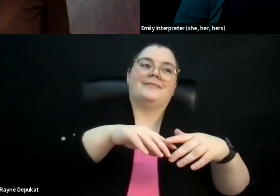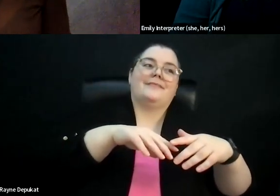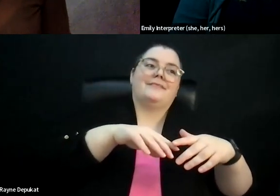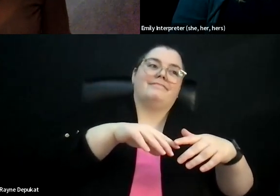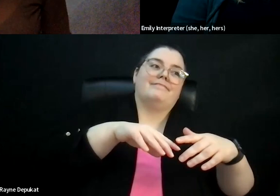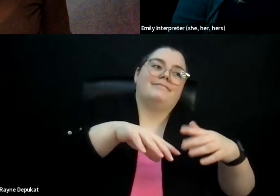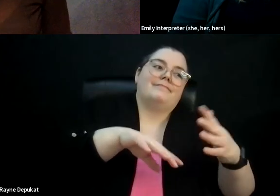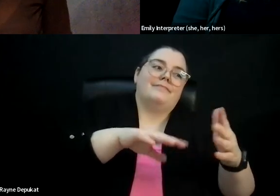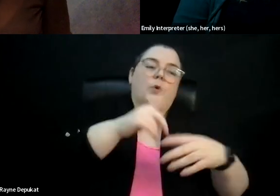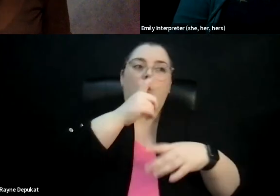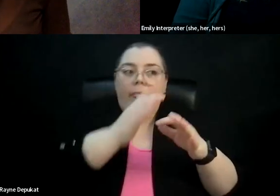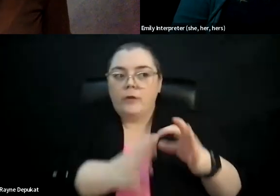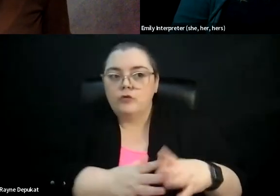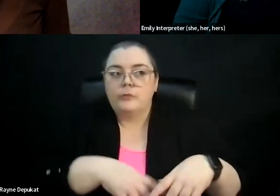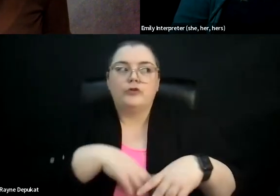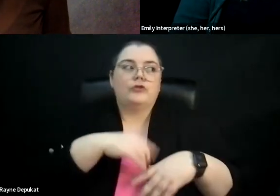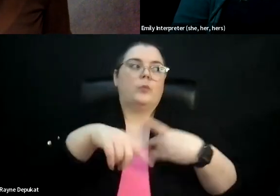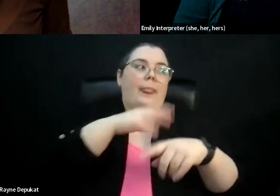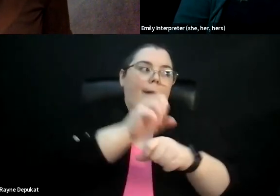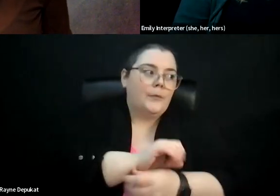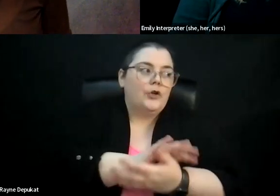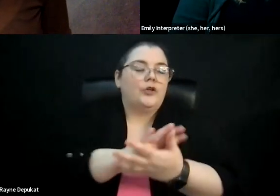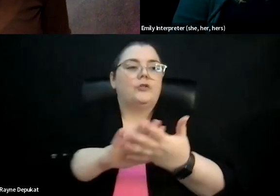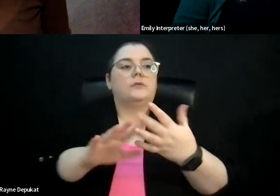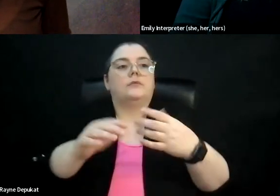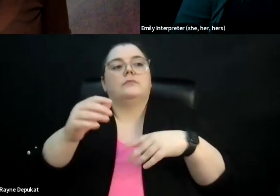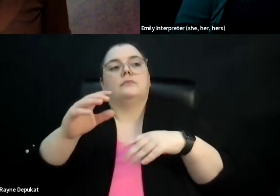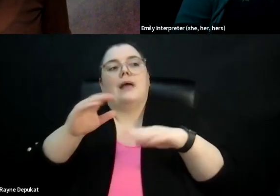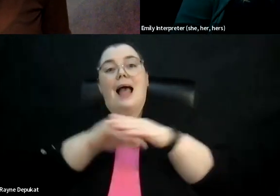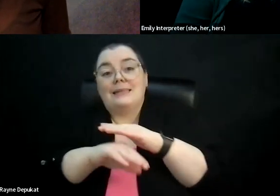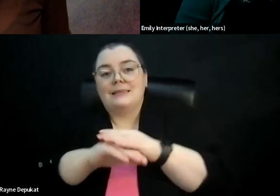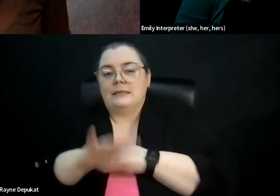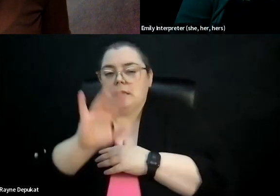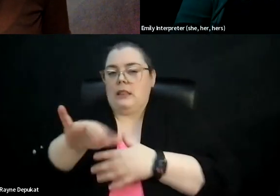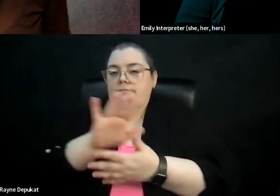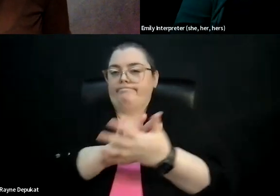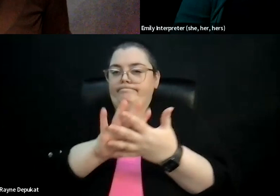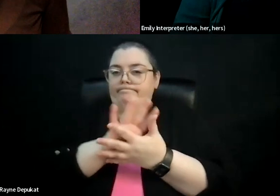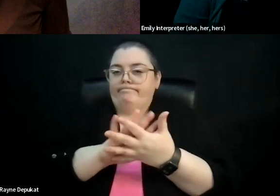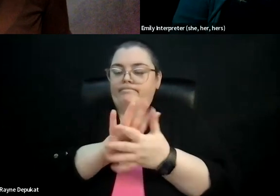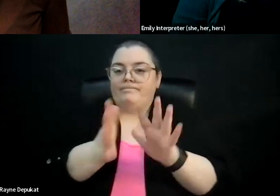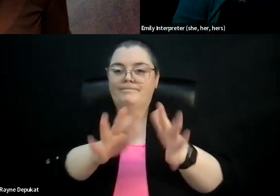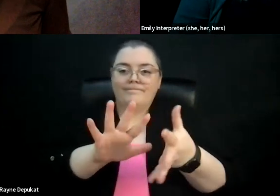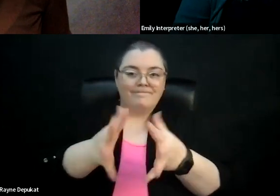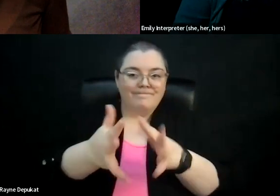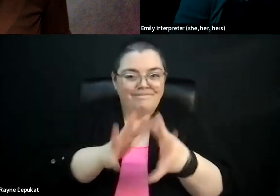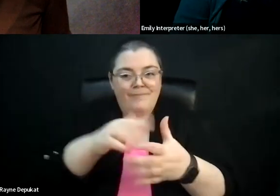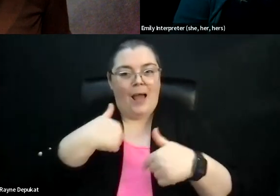get interpreters, who the interpreters are, when we book them, the access, that's kind of vague to